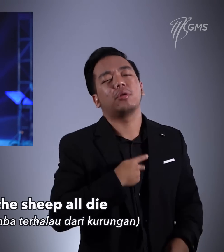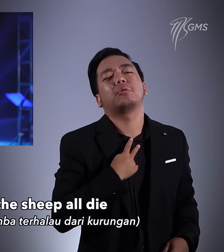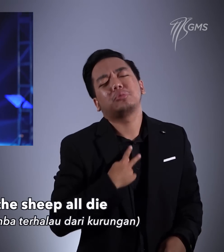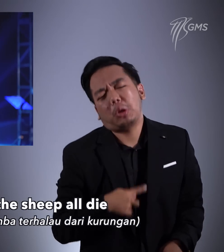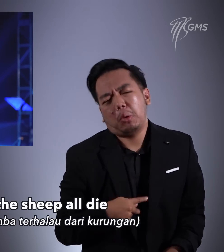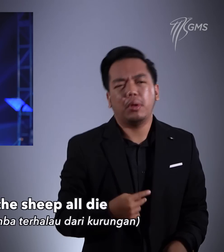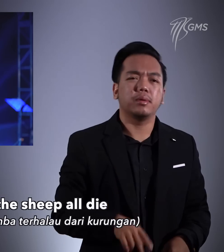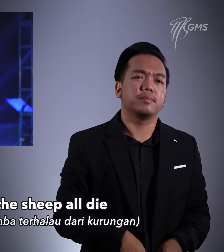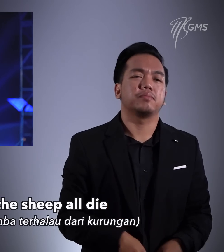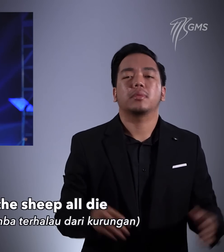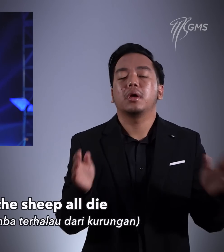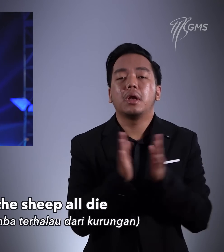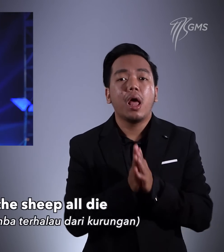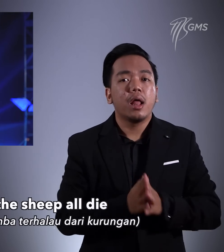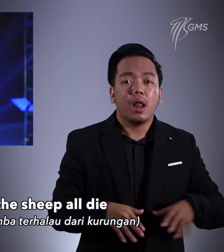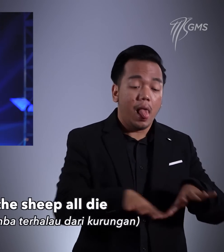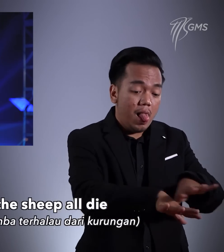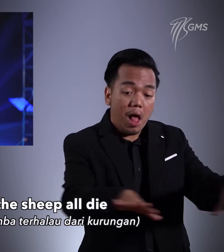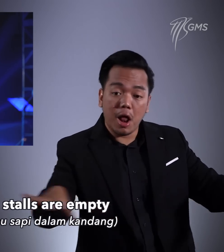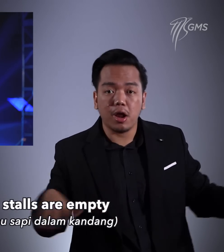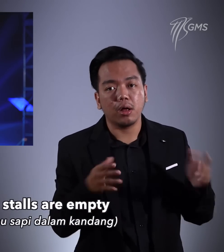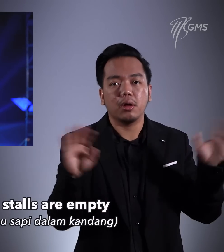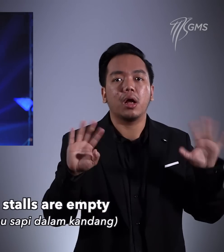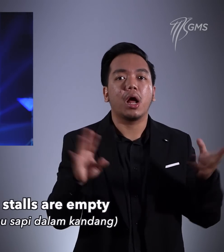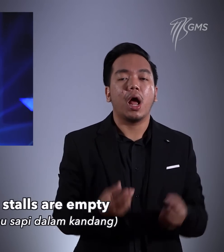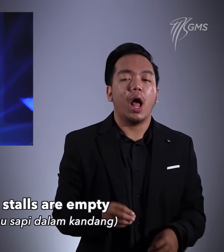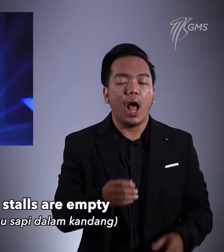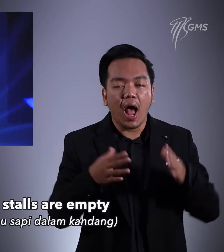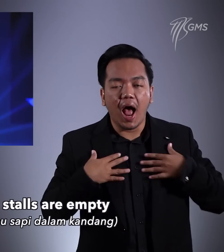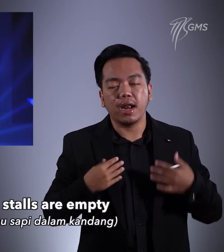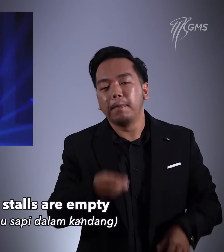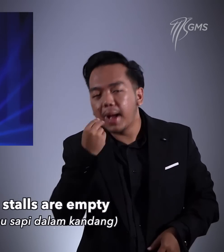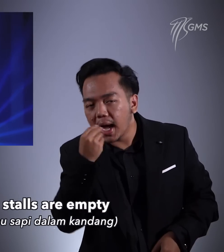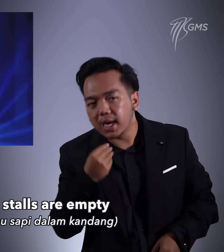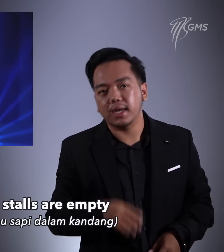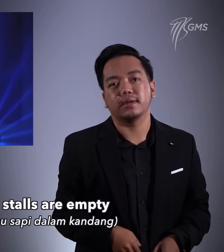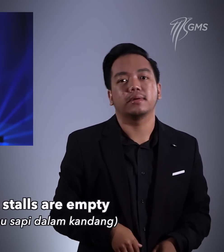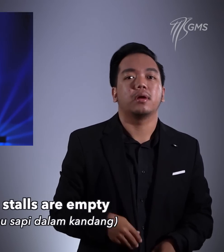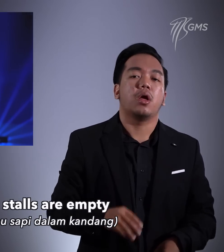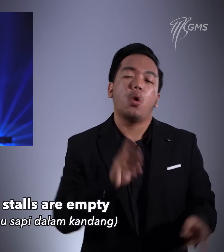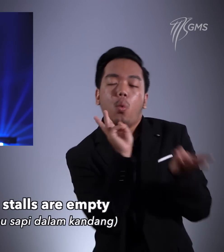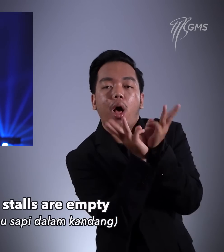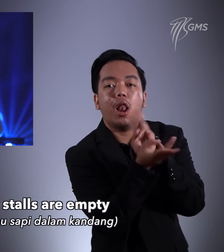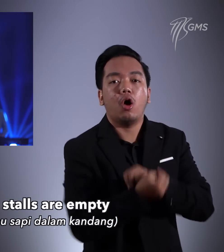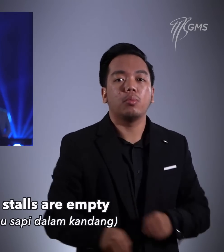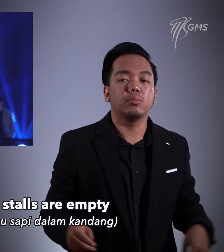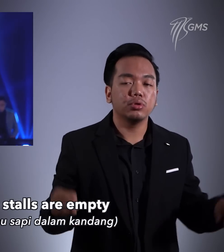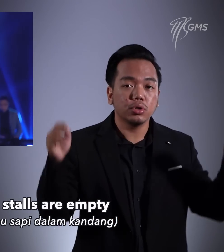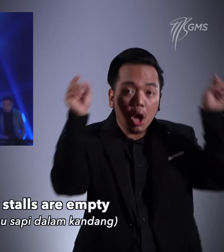the fields produce no corn, even though the sheep all die and the